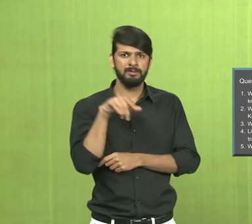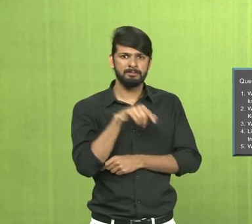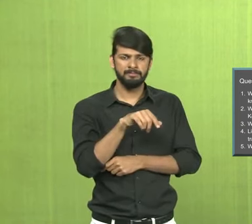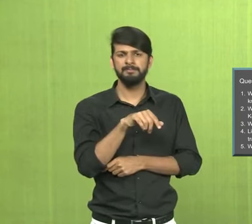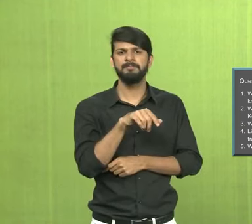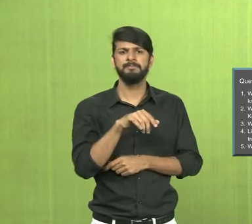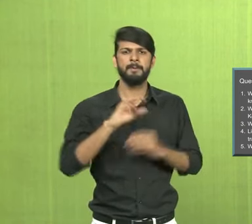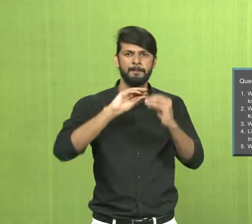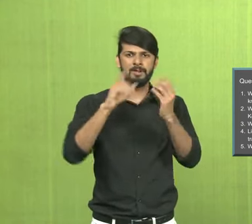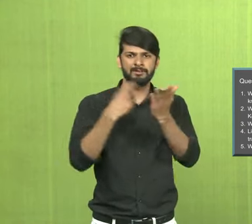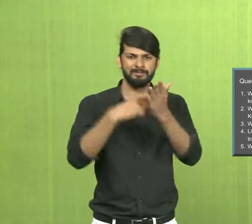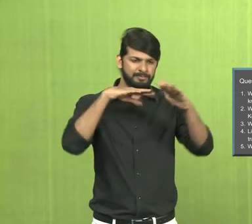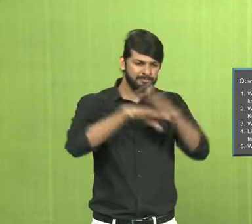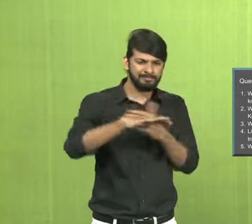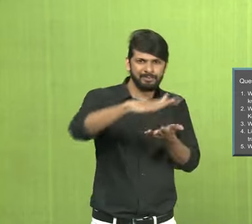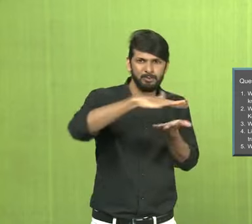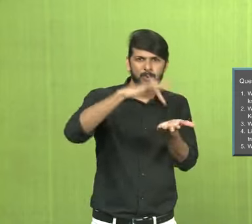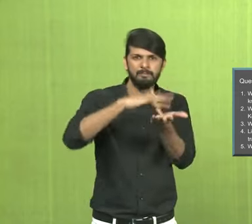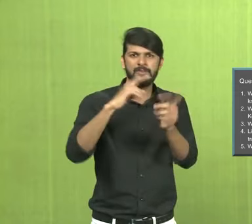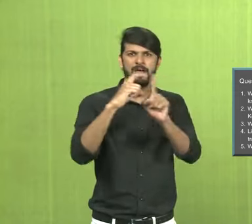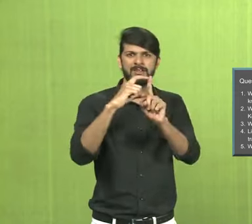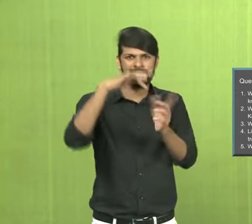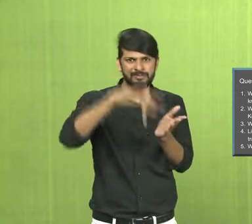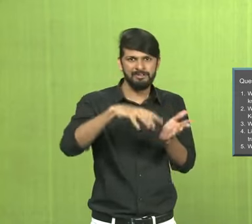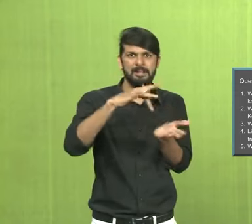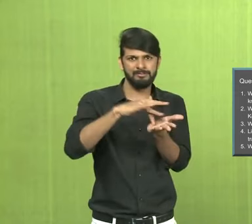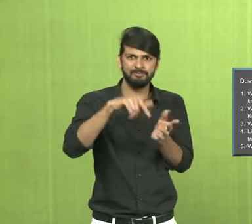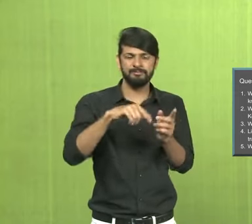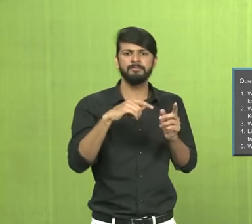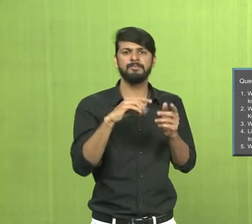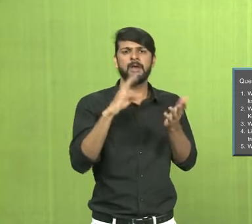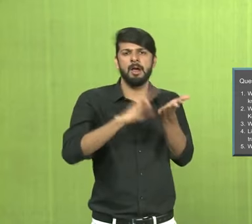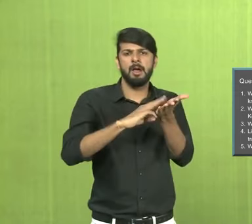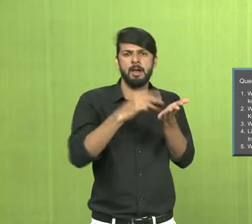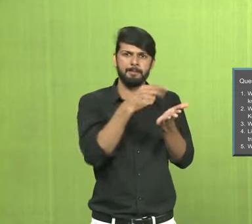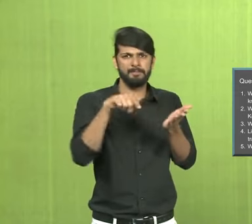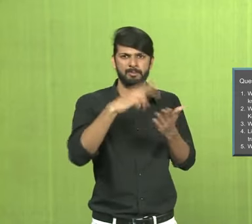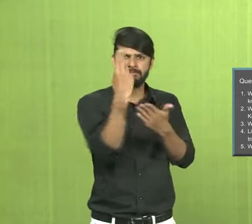Question number 5. What is the theme of Madhubani painting?